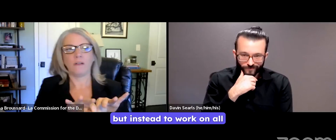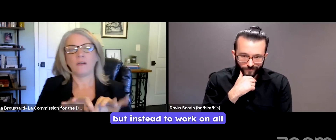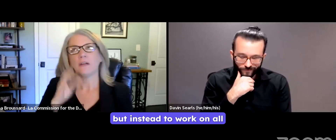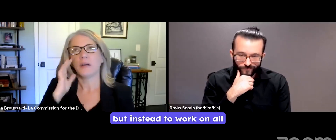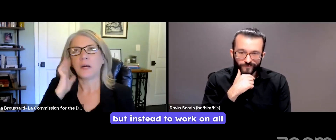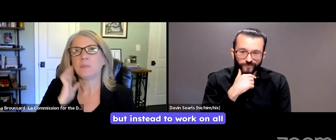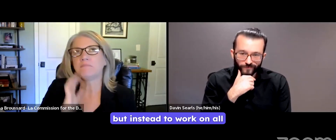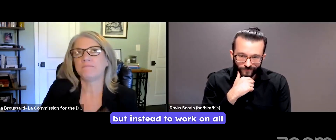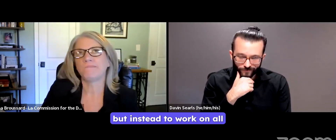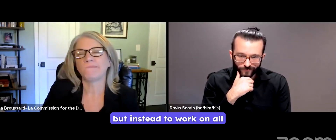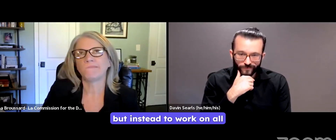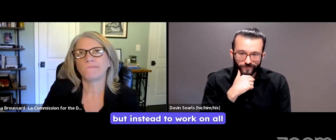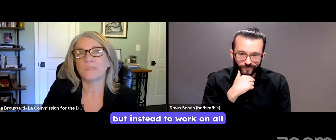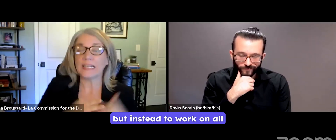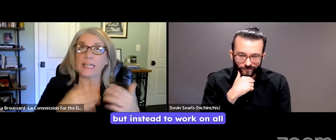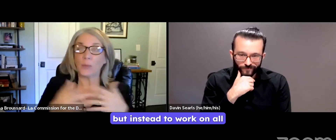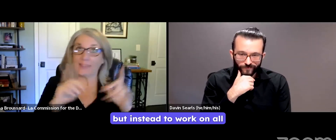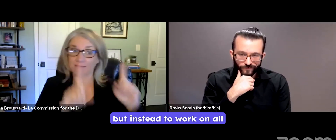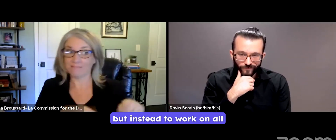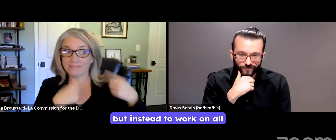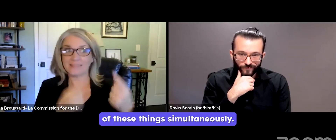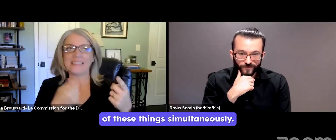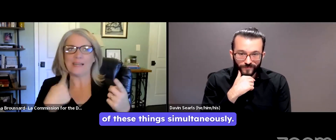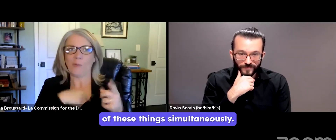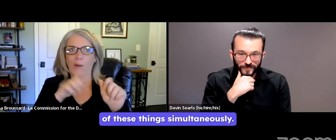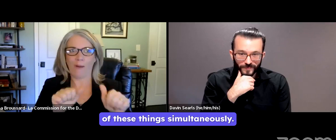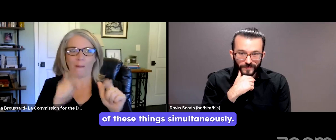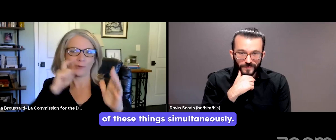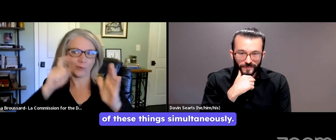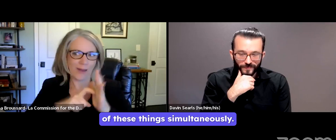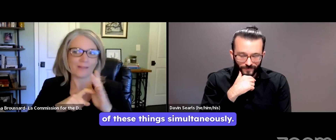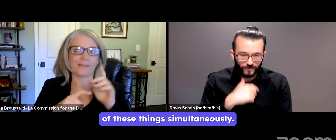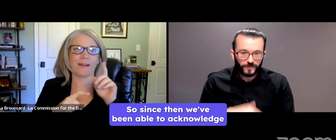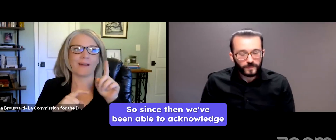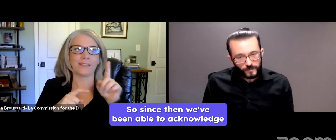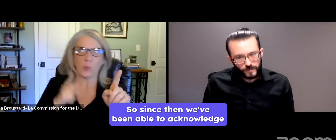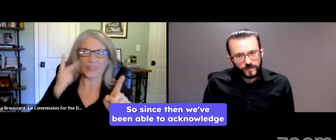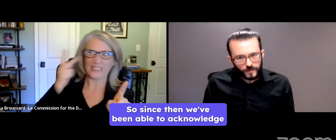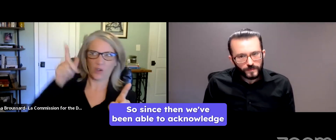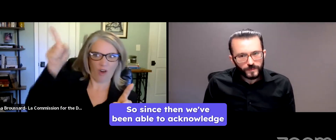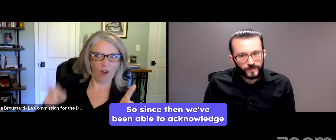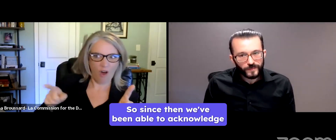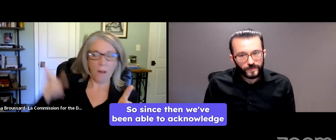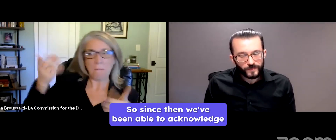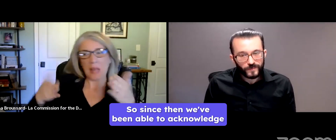instead to work on all of these things simultaneously. So since then, we've been able